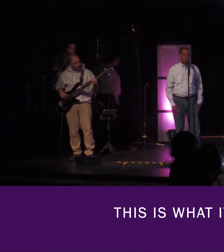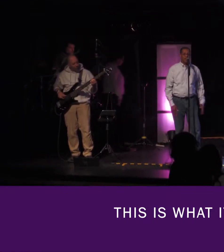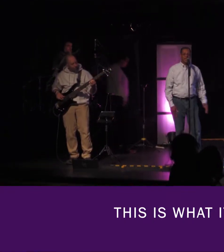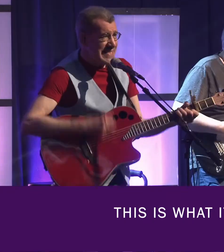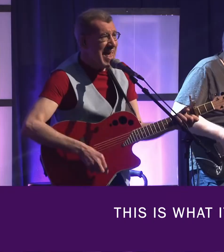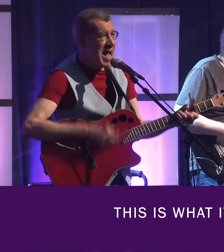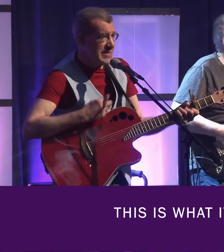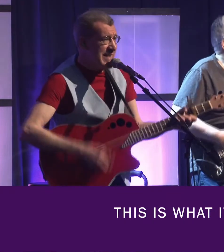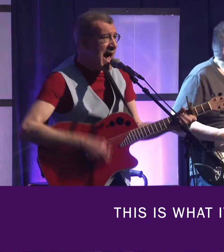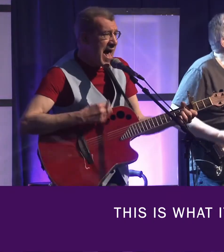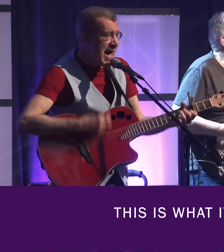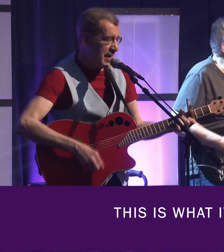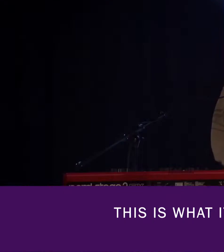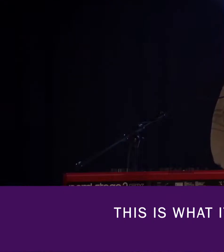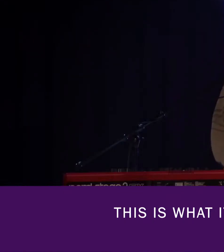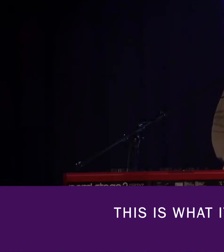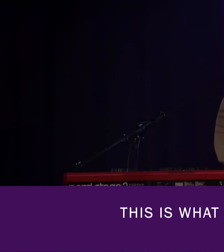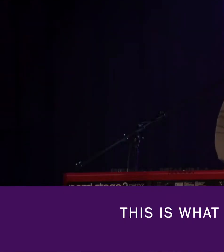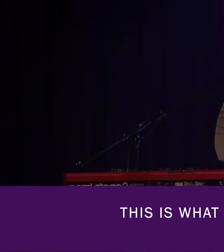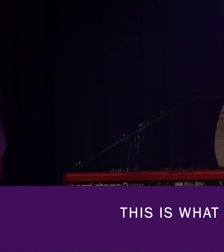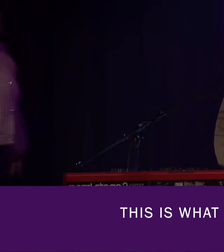This is what it sounds like.